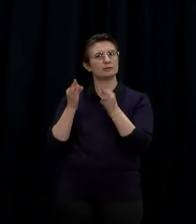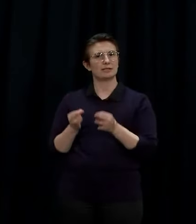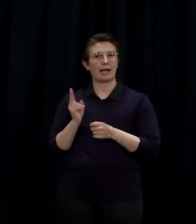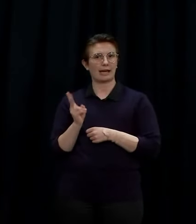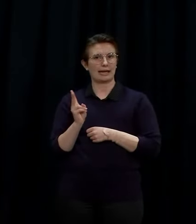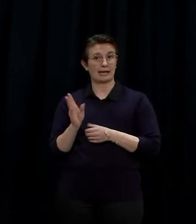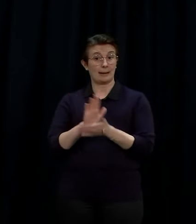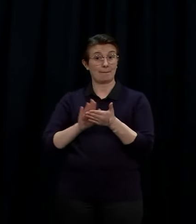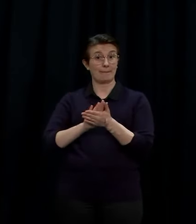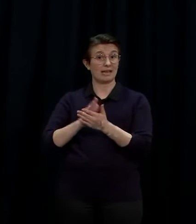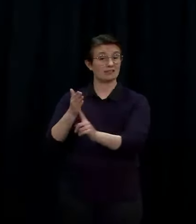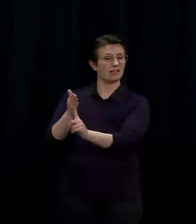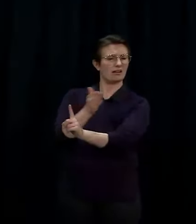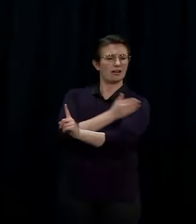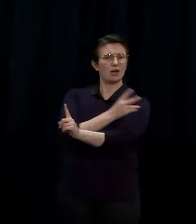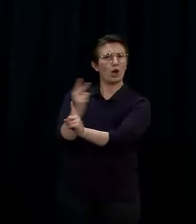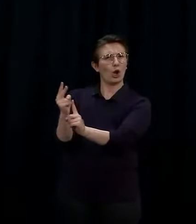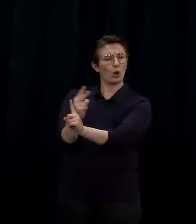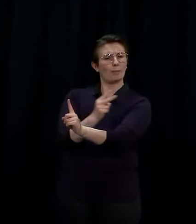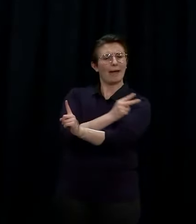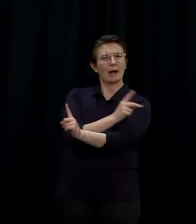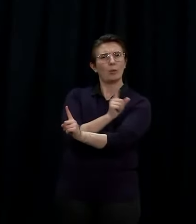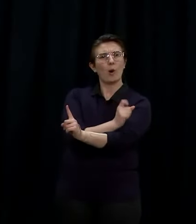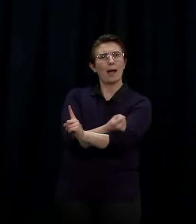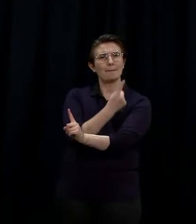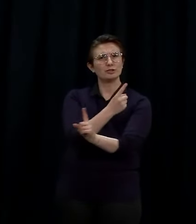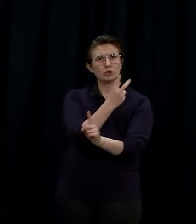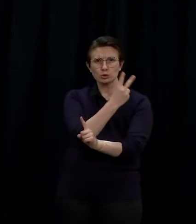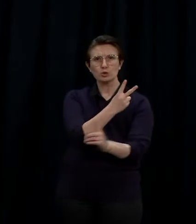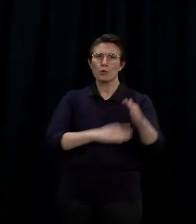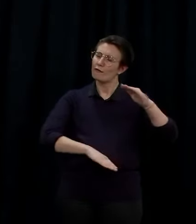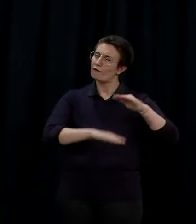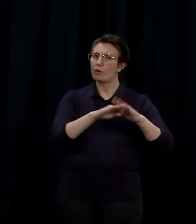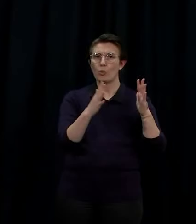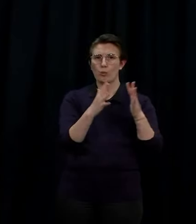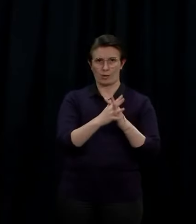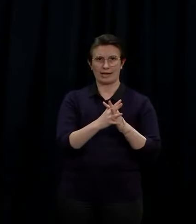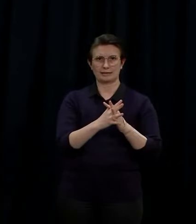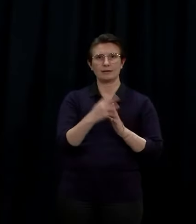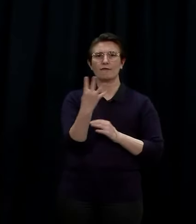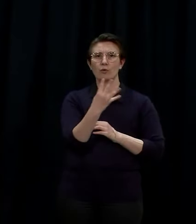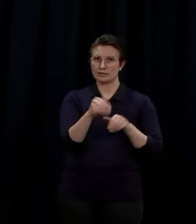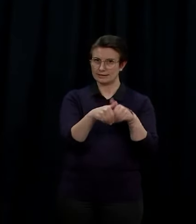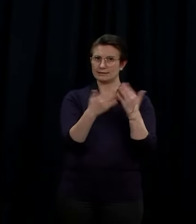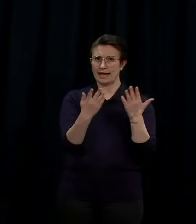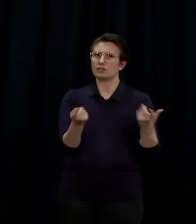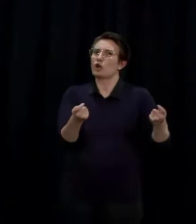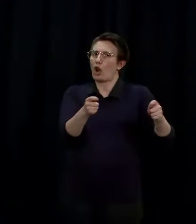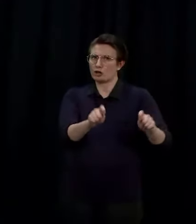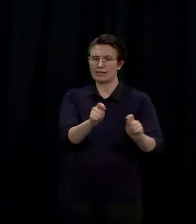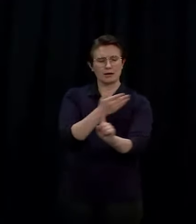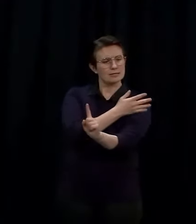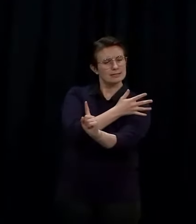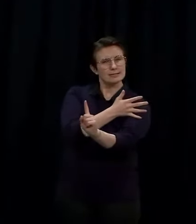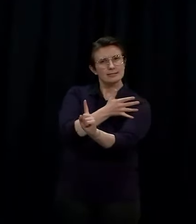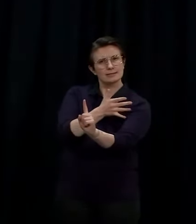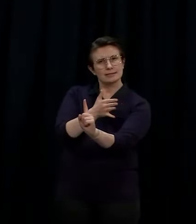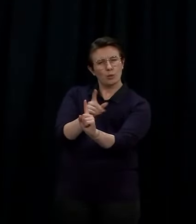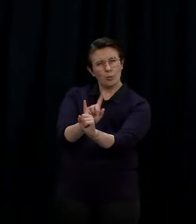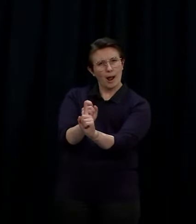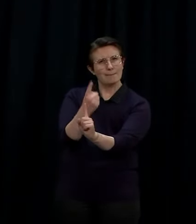weeks of lockdown. That will put us in the best possible position to give you as much certainty about the future as we